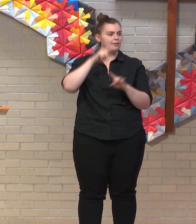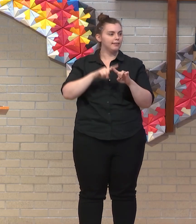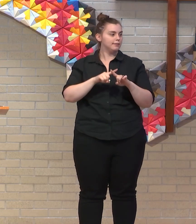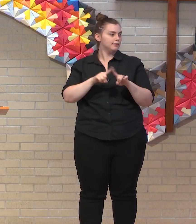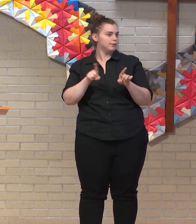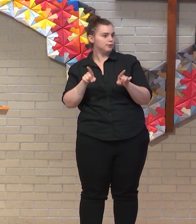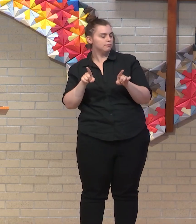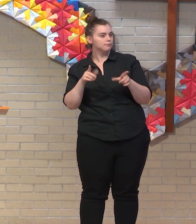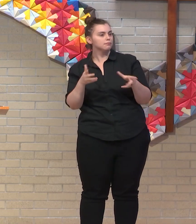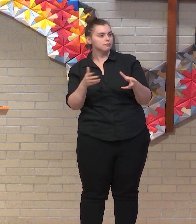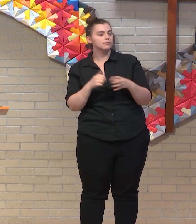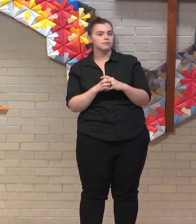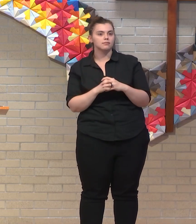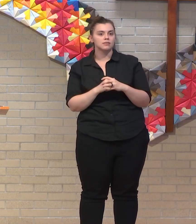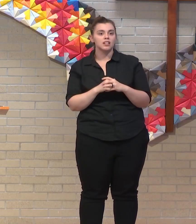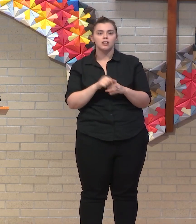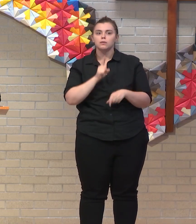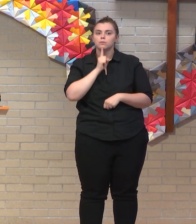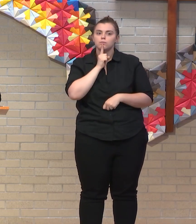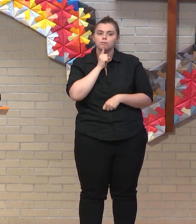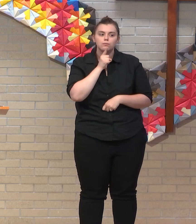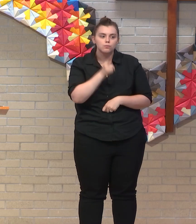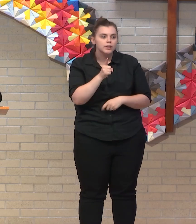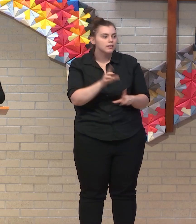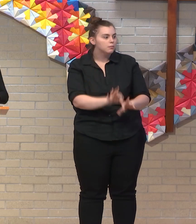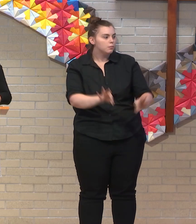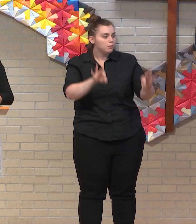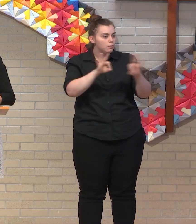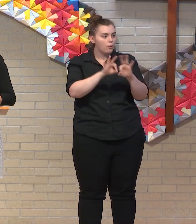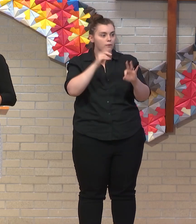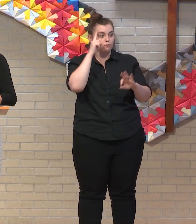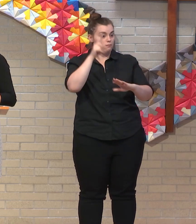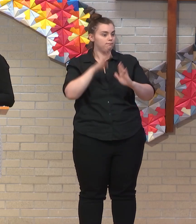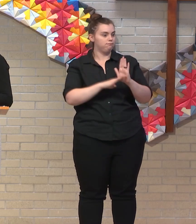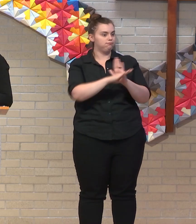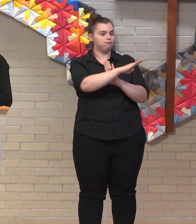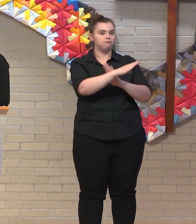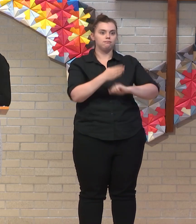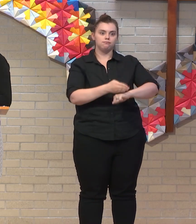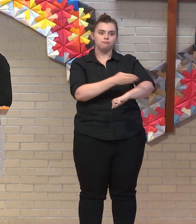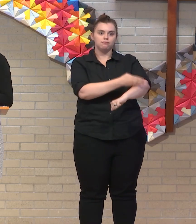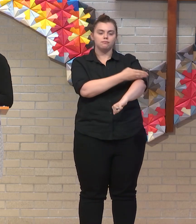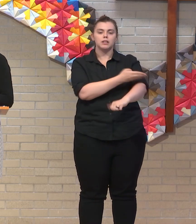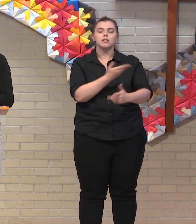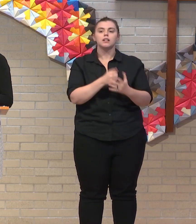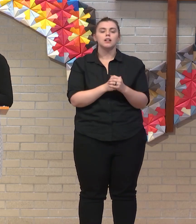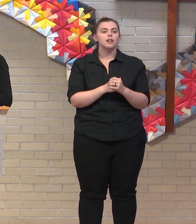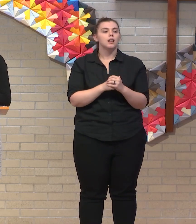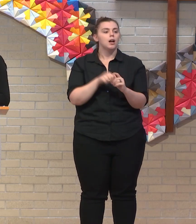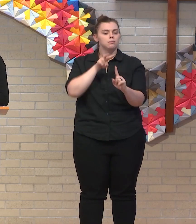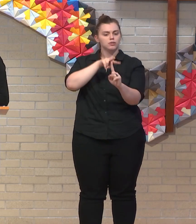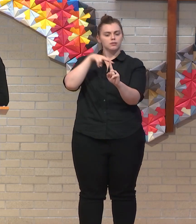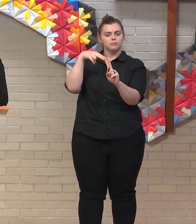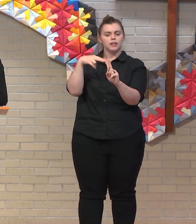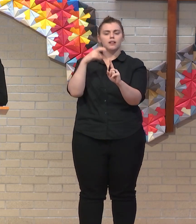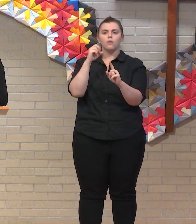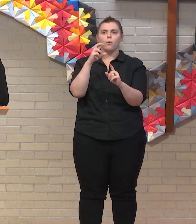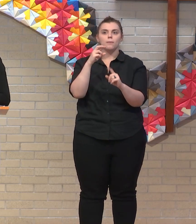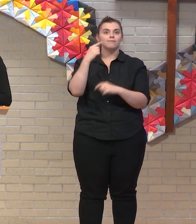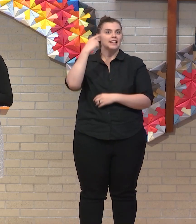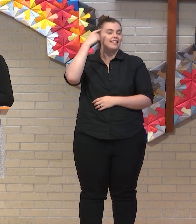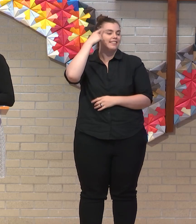otherwise, is an essential trait for innovation. Perspective taking, or the ability to